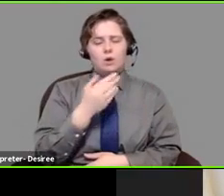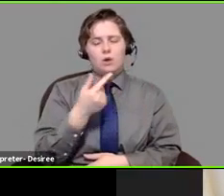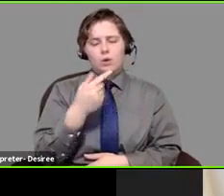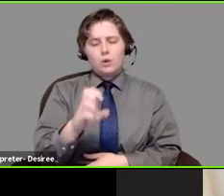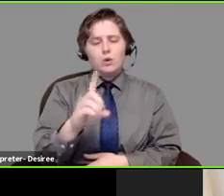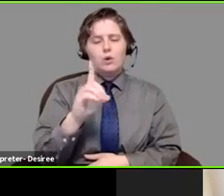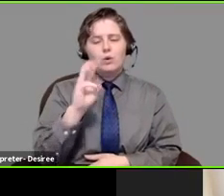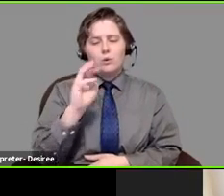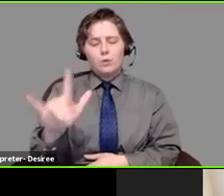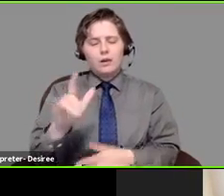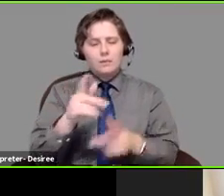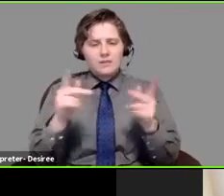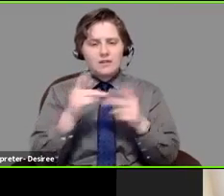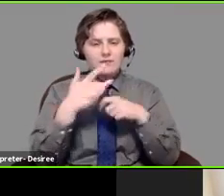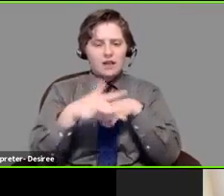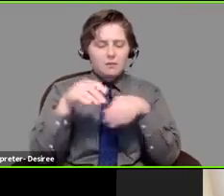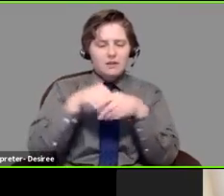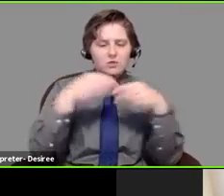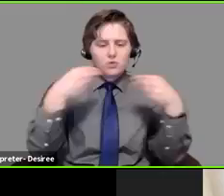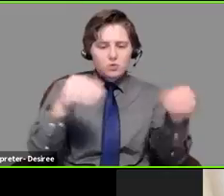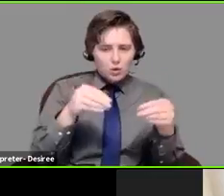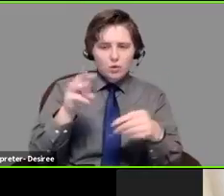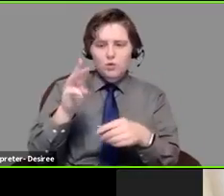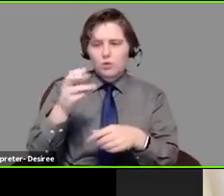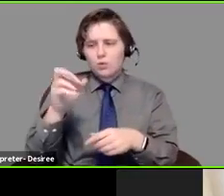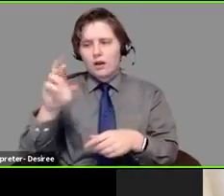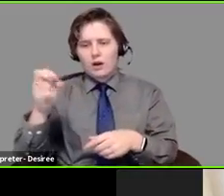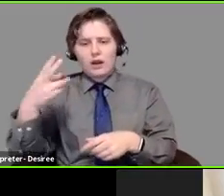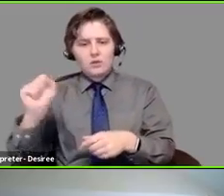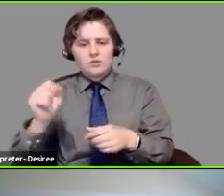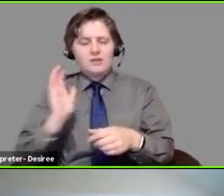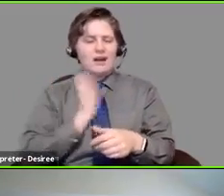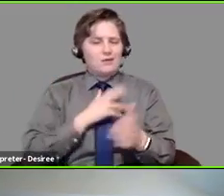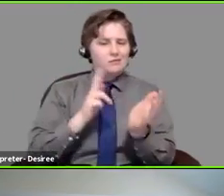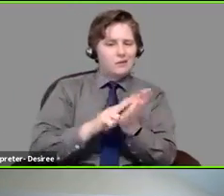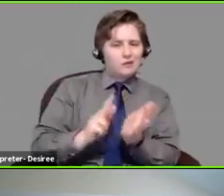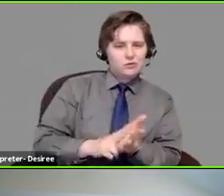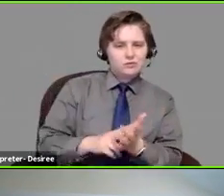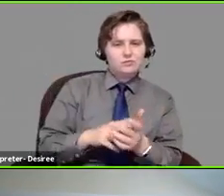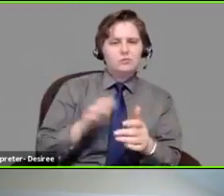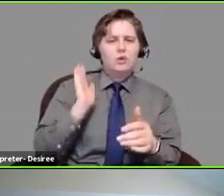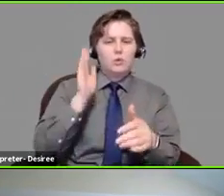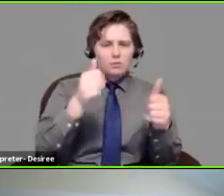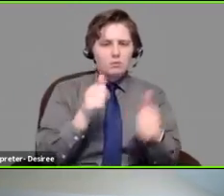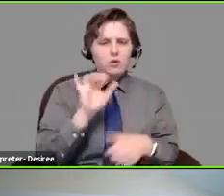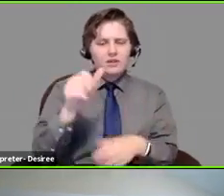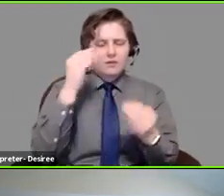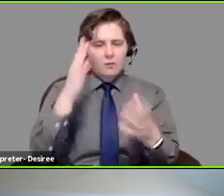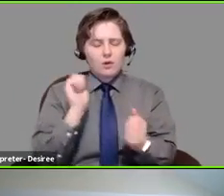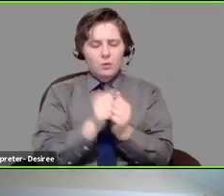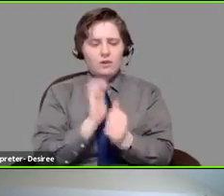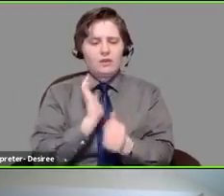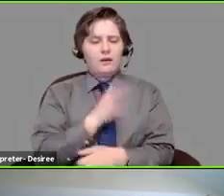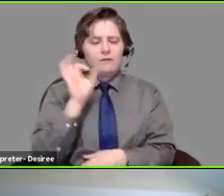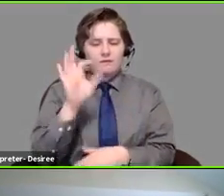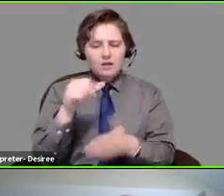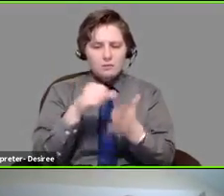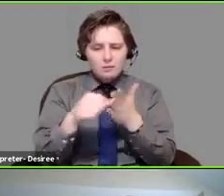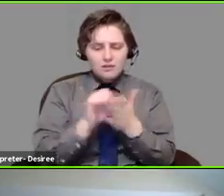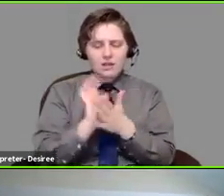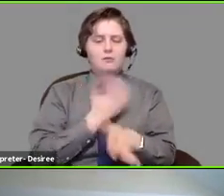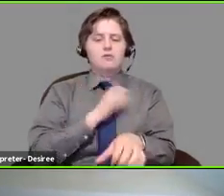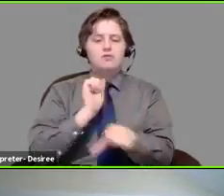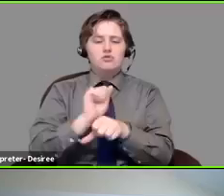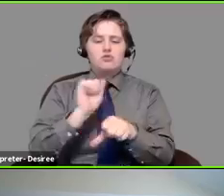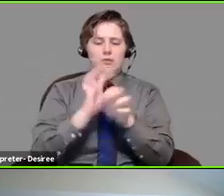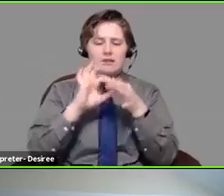in the stores and in the warehouse and on commercial contracts. So we will post that information on our Facebook page, our Job Connection Center